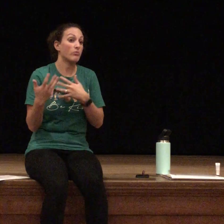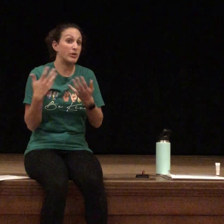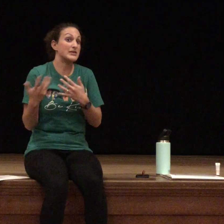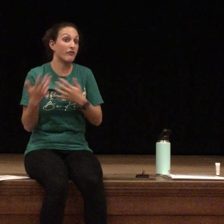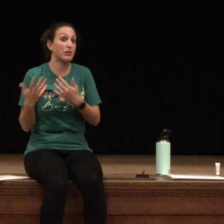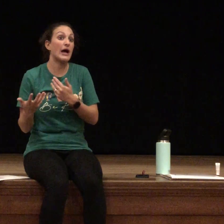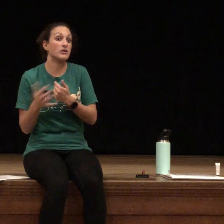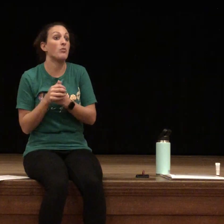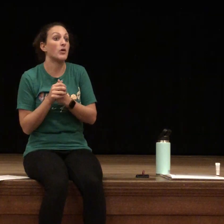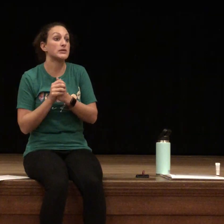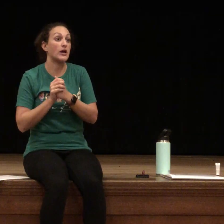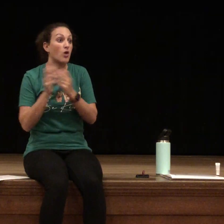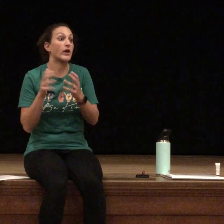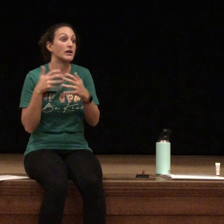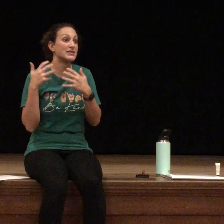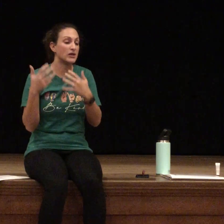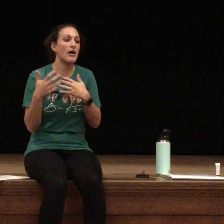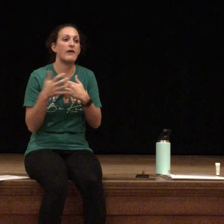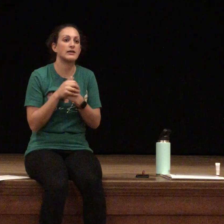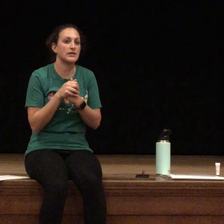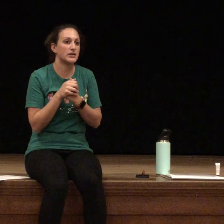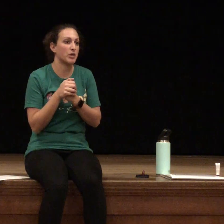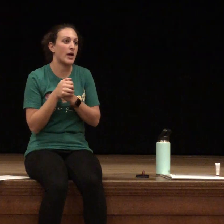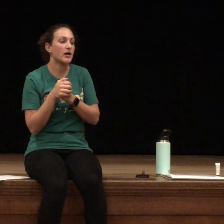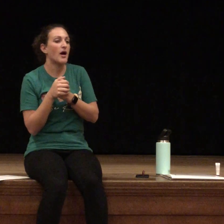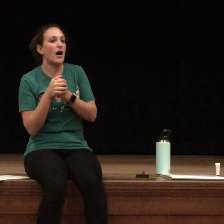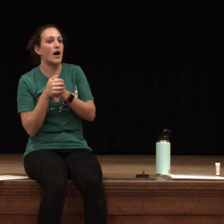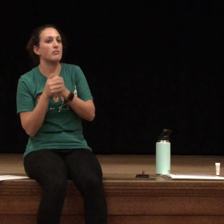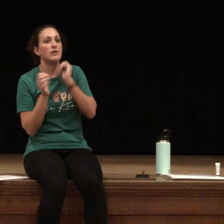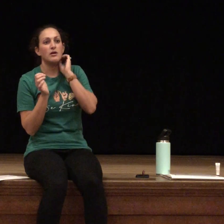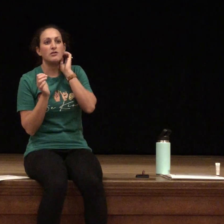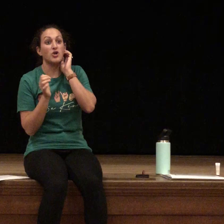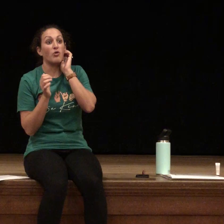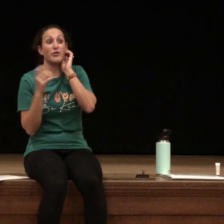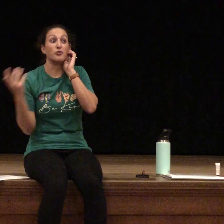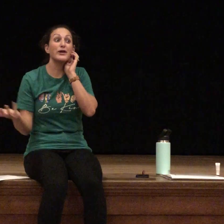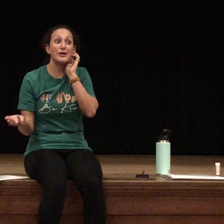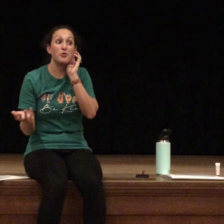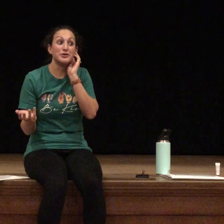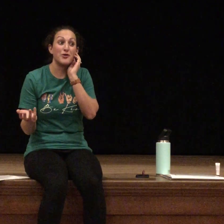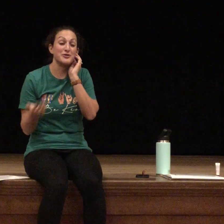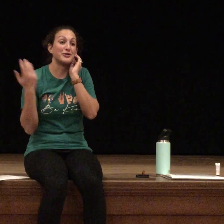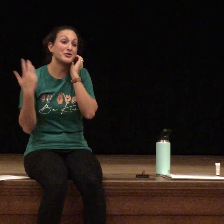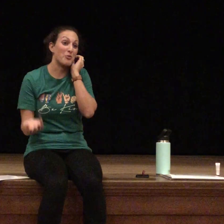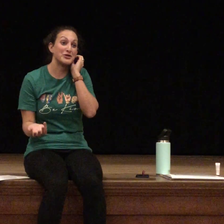be deaf blind almost and go there and still have access to the play. So they're really cool to go to. They're so much